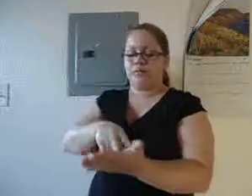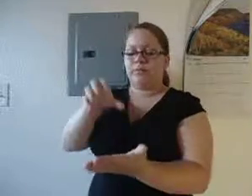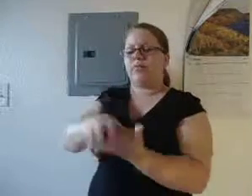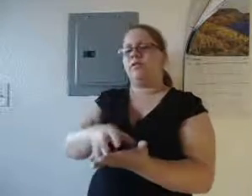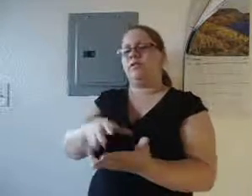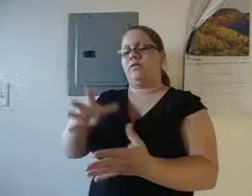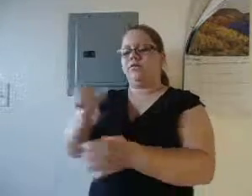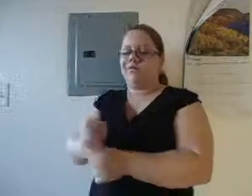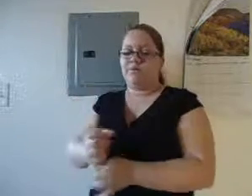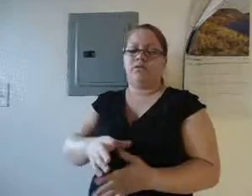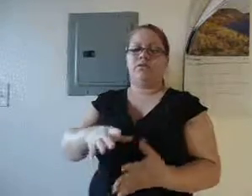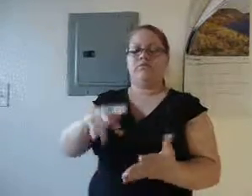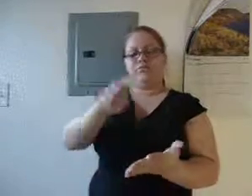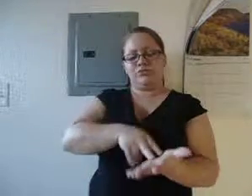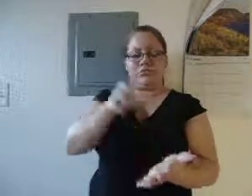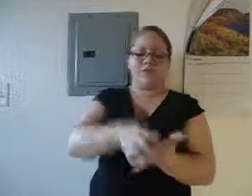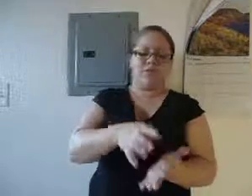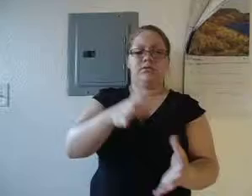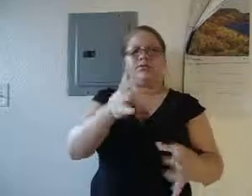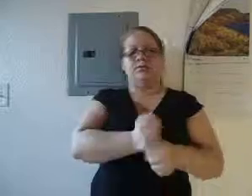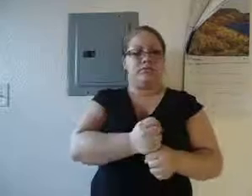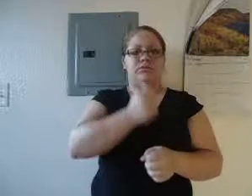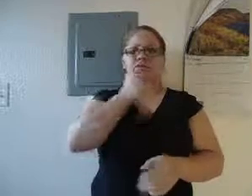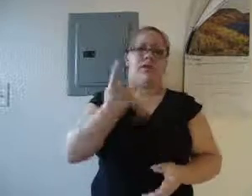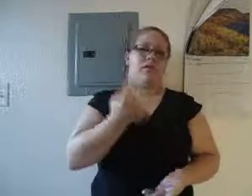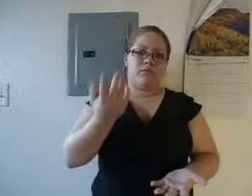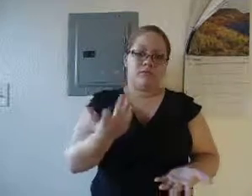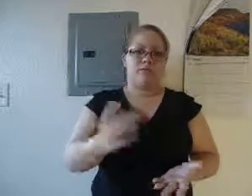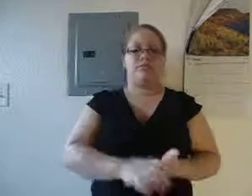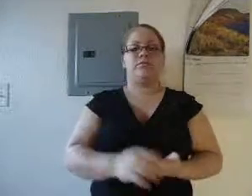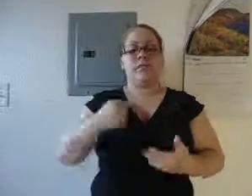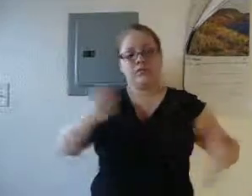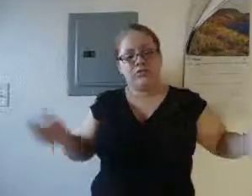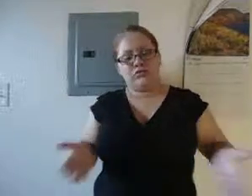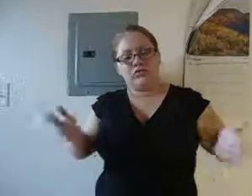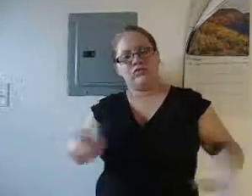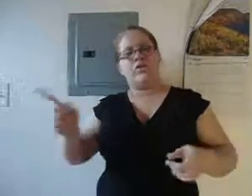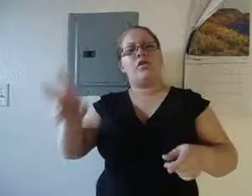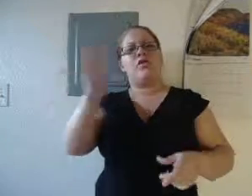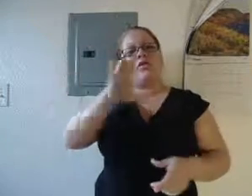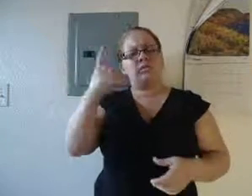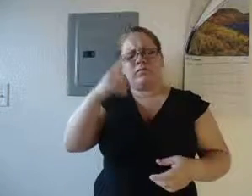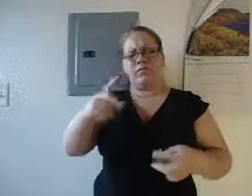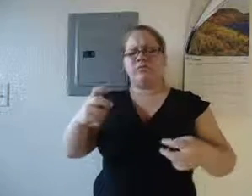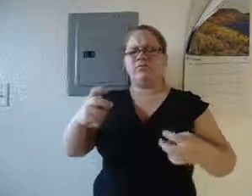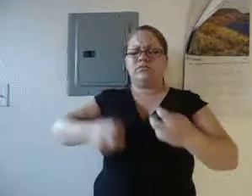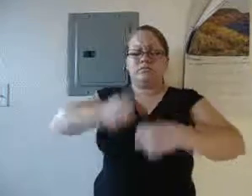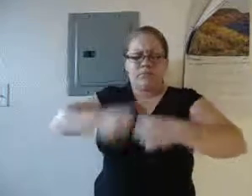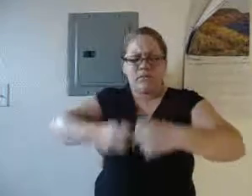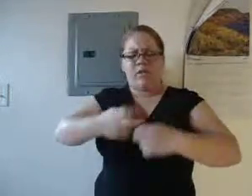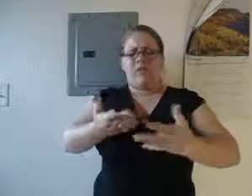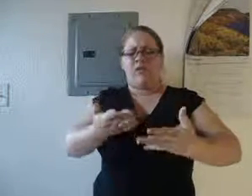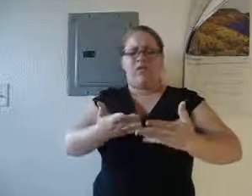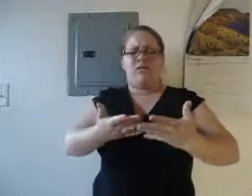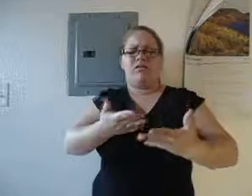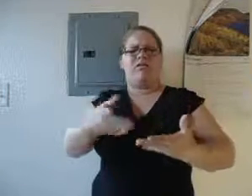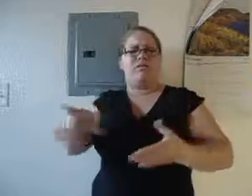articles. But what I encourage them to do is look for the issues in the article. So, for example, if you have 2 articles